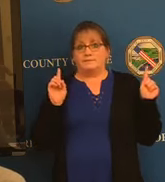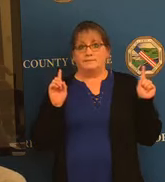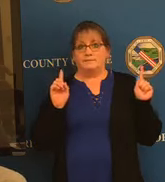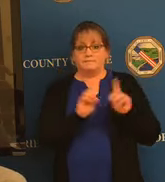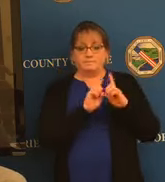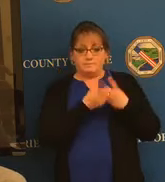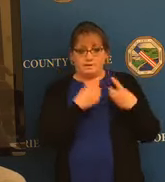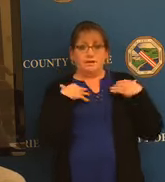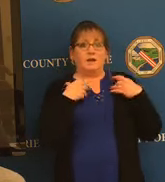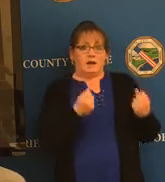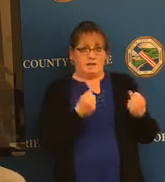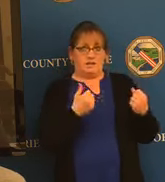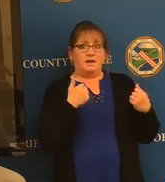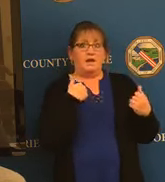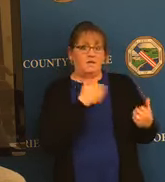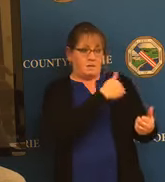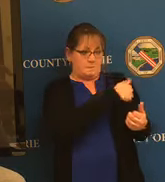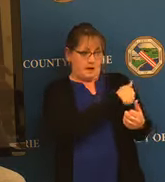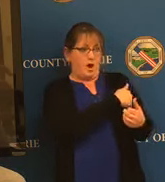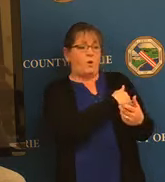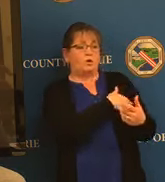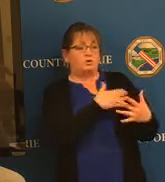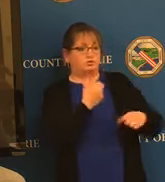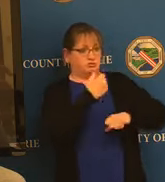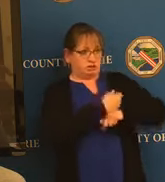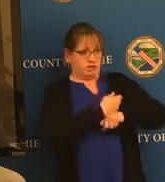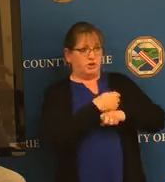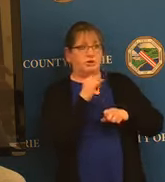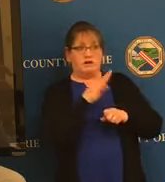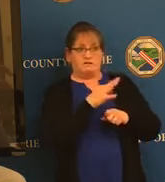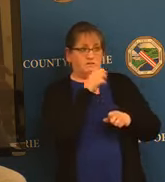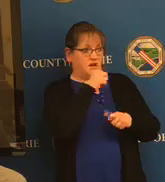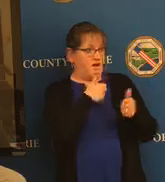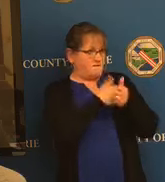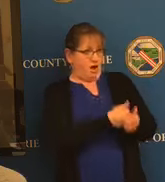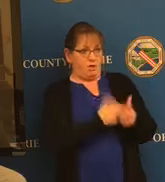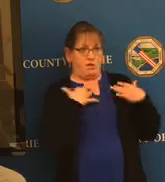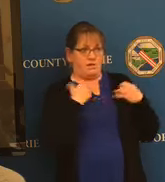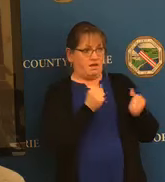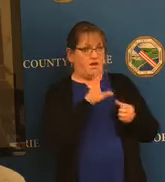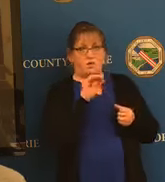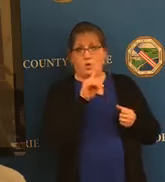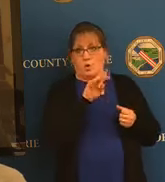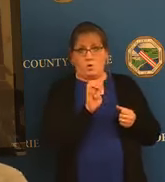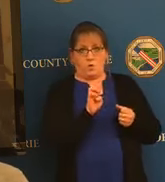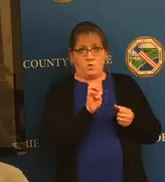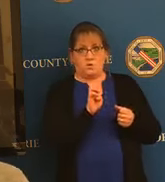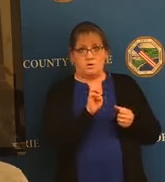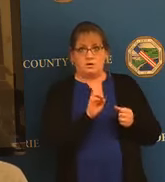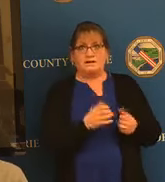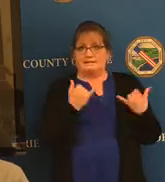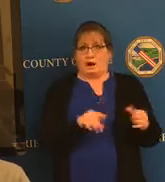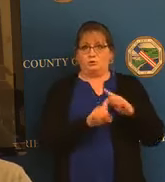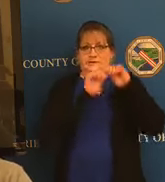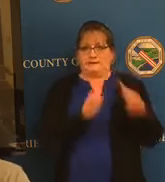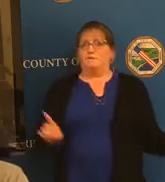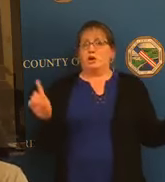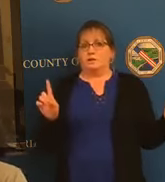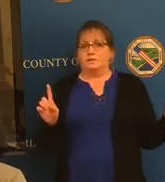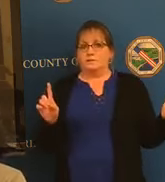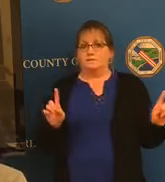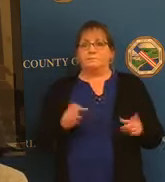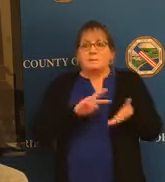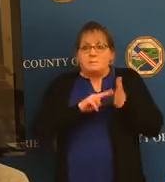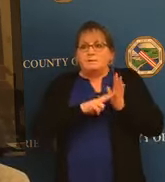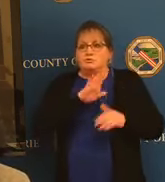Department of Health has had the power to shut down facilities that aren't following the health code, that aren't following those types of laws. This is different. This is giving all